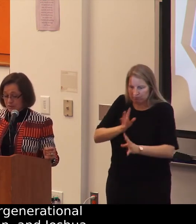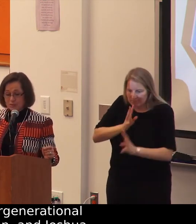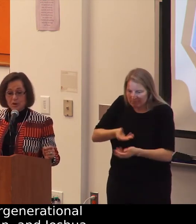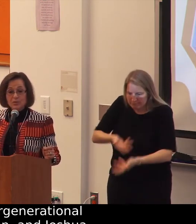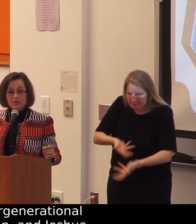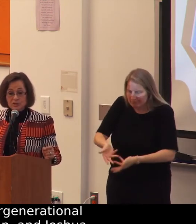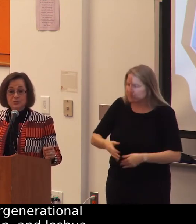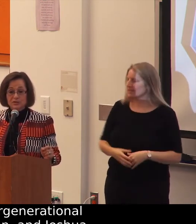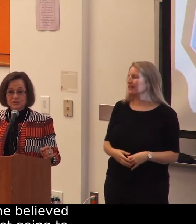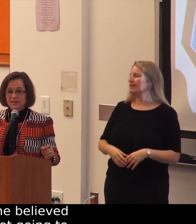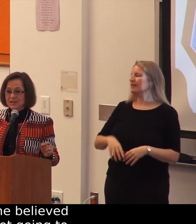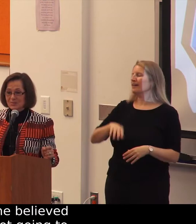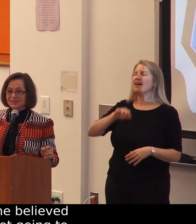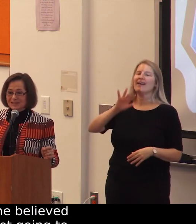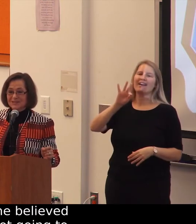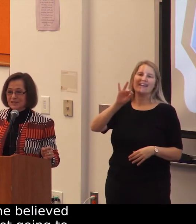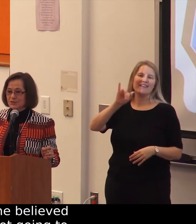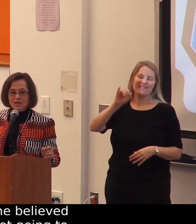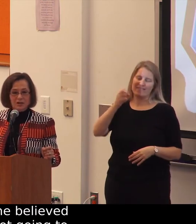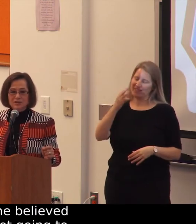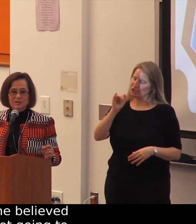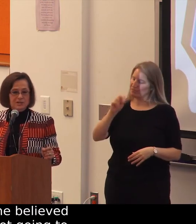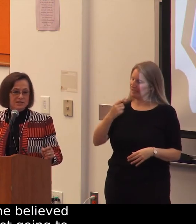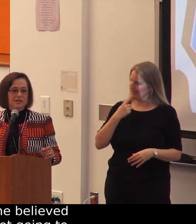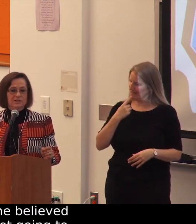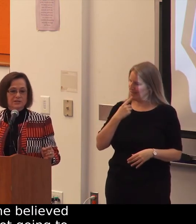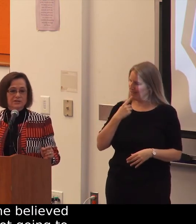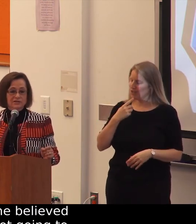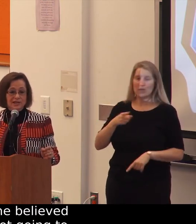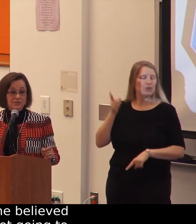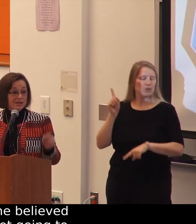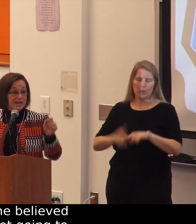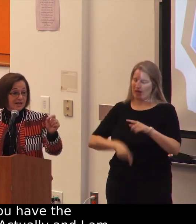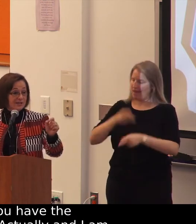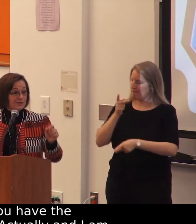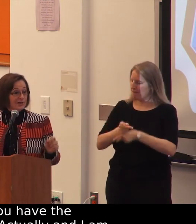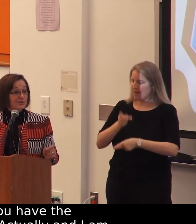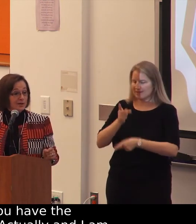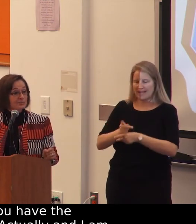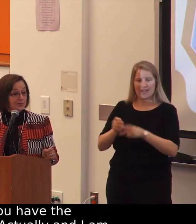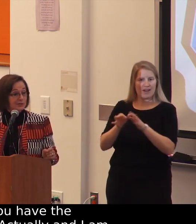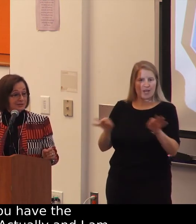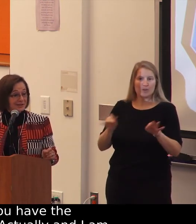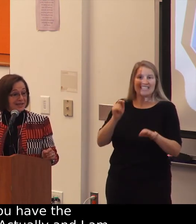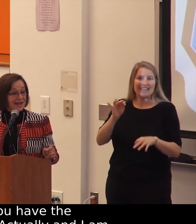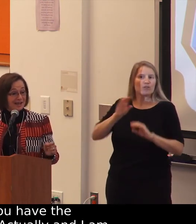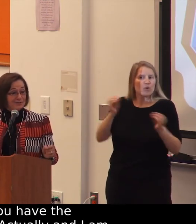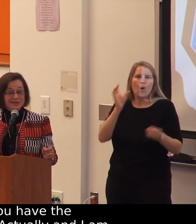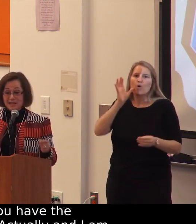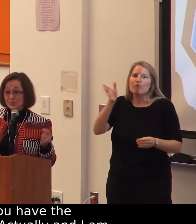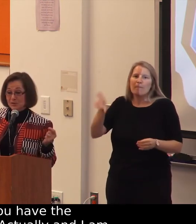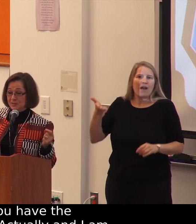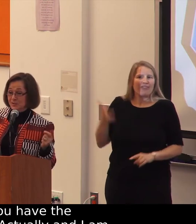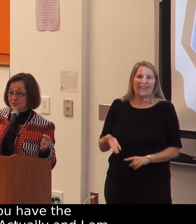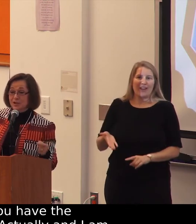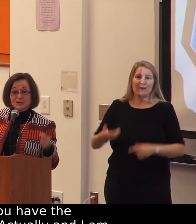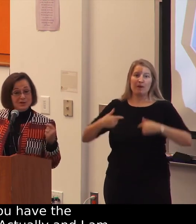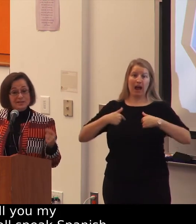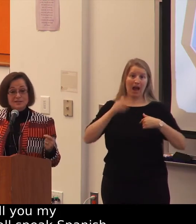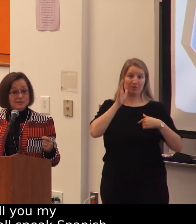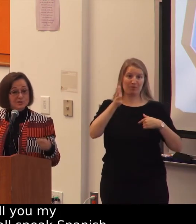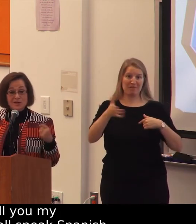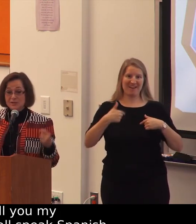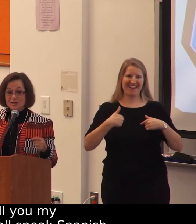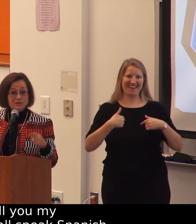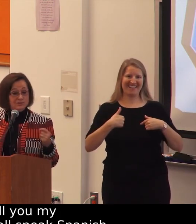Joshua Fishman always told us that he believed in you're not going to maintain the heritage language unless you have the grandmother, okay? Actually, and I'm a grandmother, so